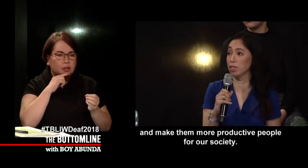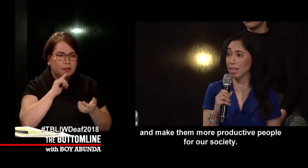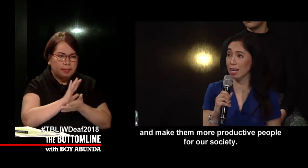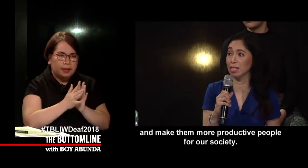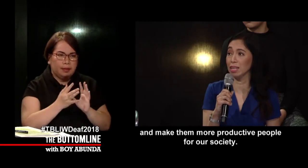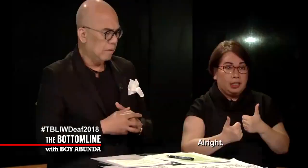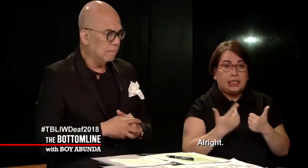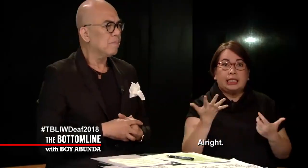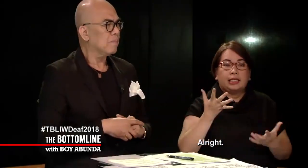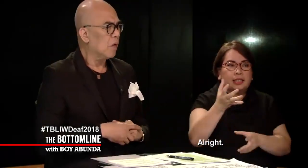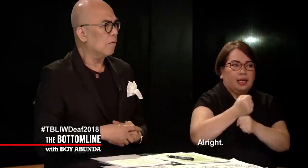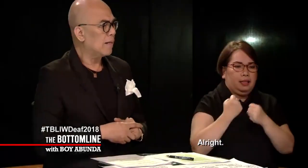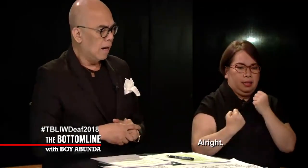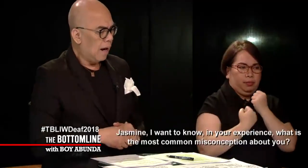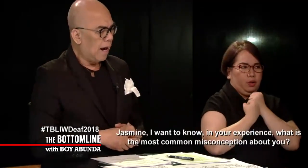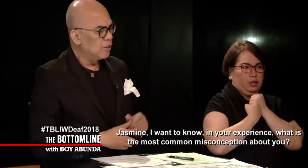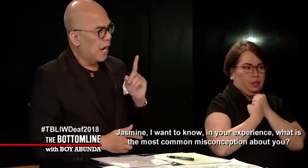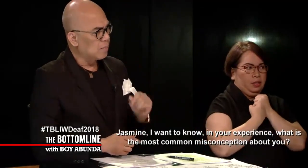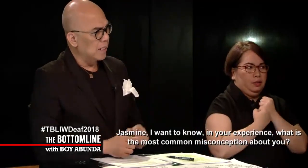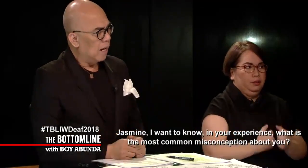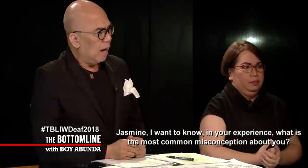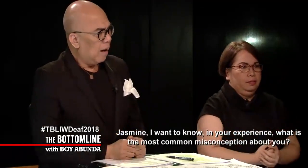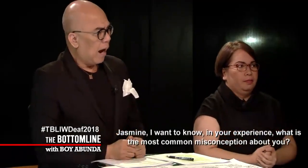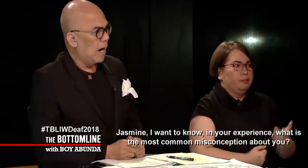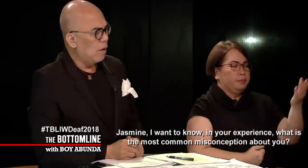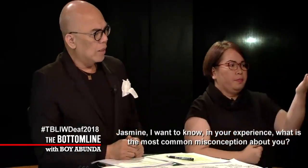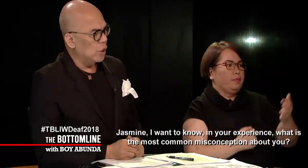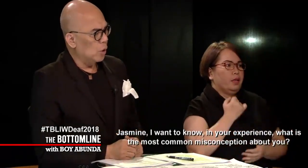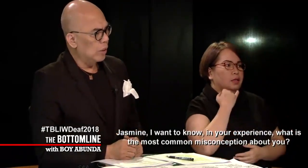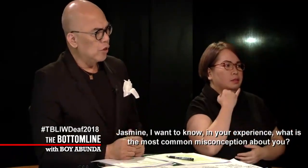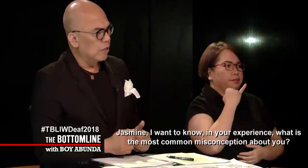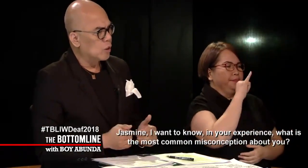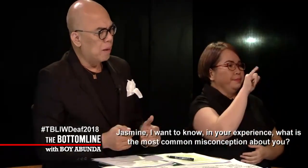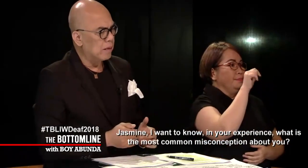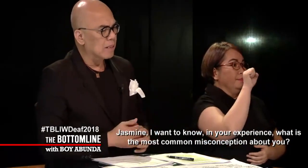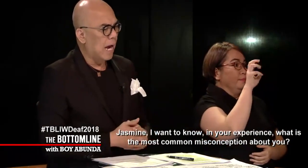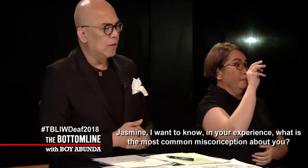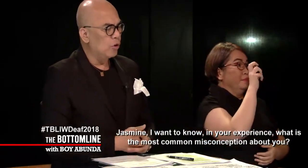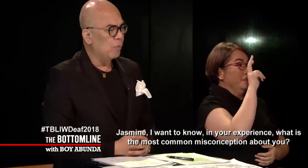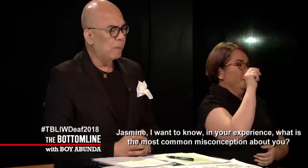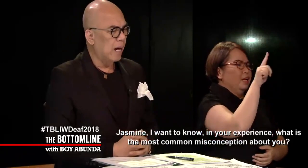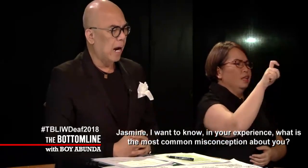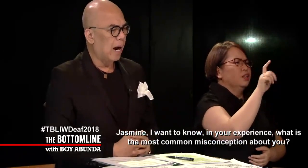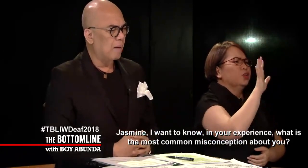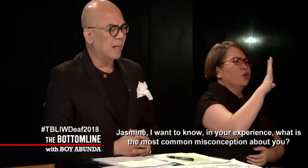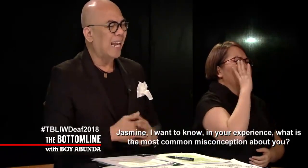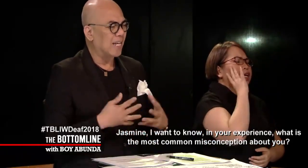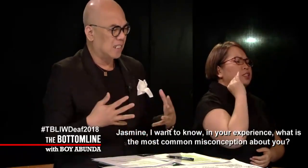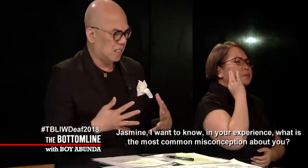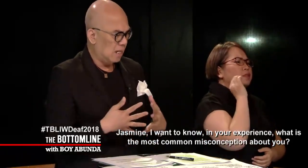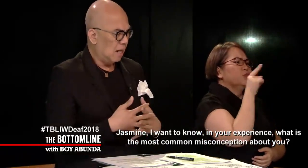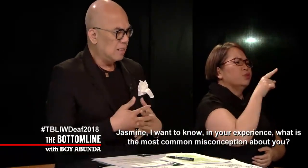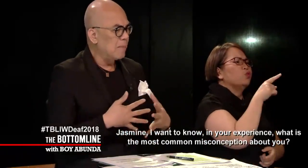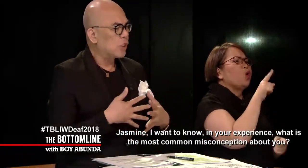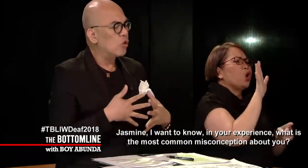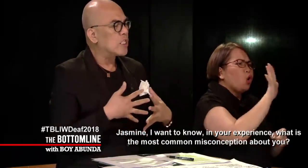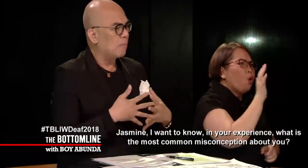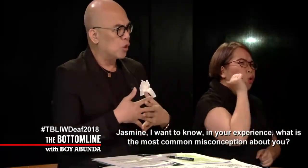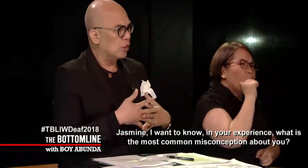for our society. All right. Jasmine, I want to know, in your experience, ano yung pinakamadalas